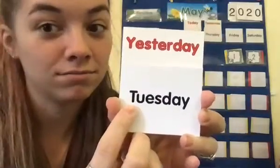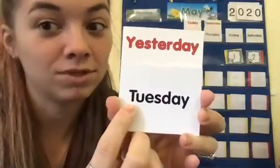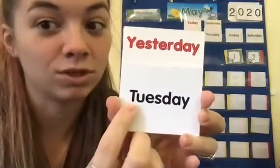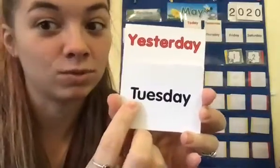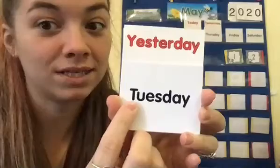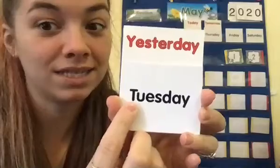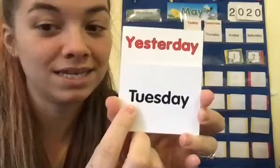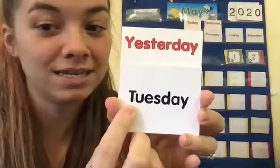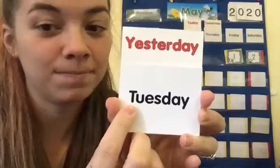Starts with the T.